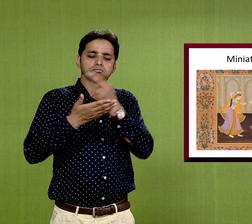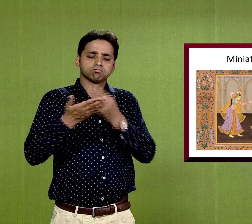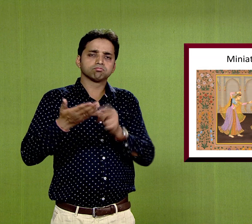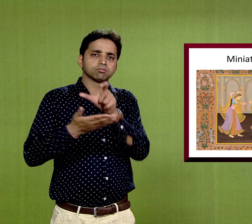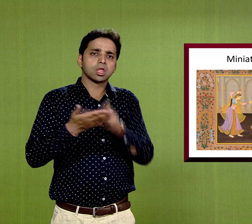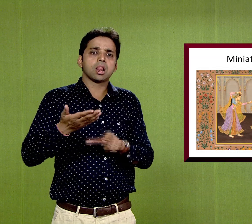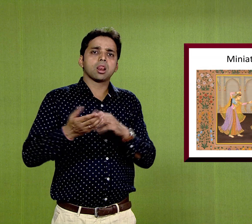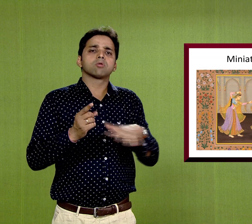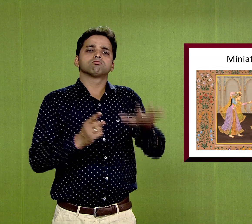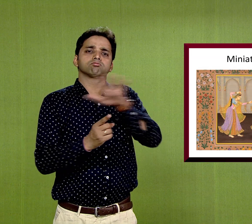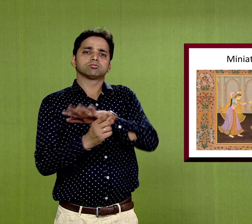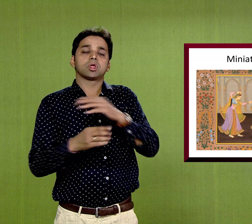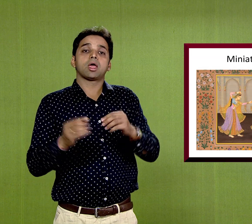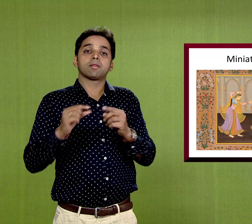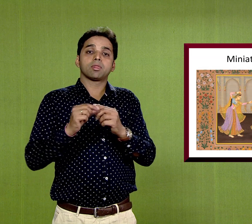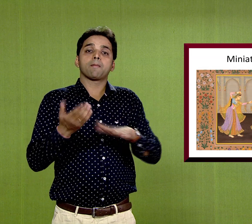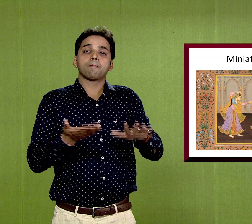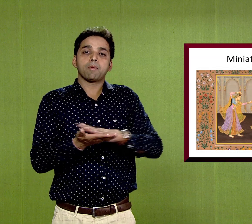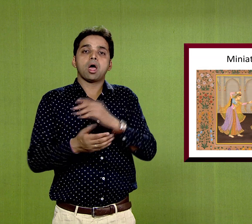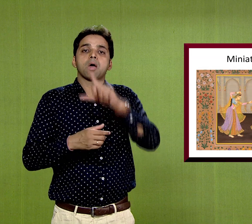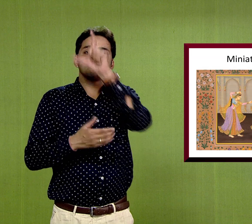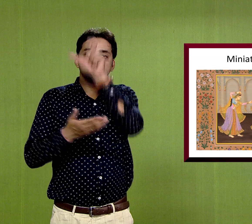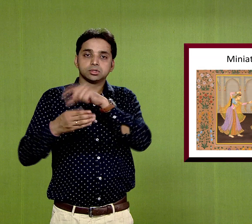on the palm leaves.